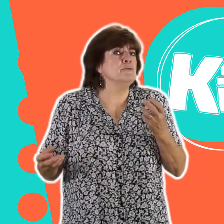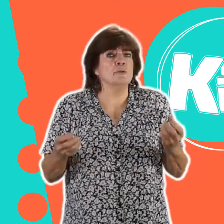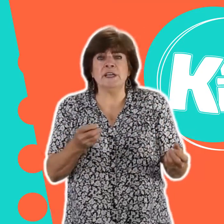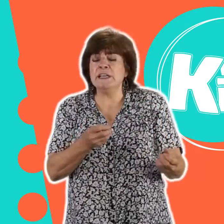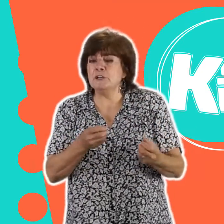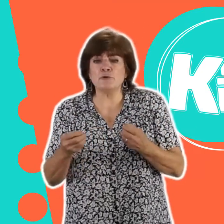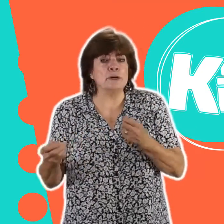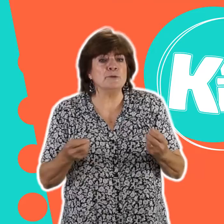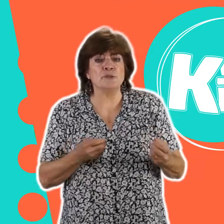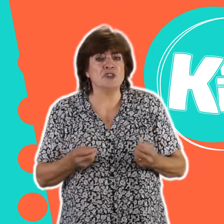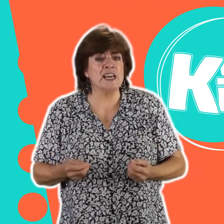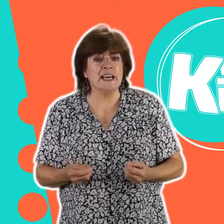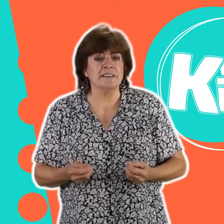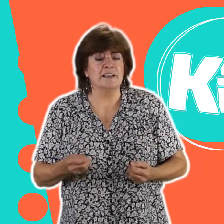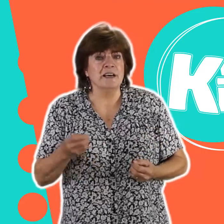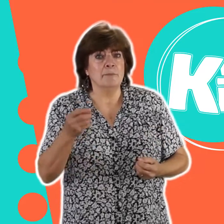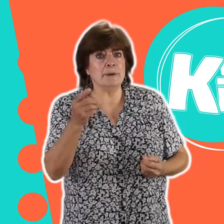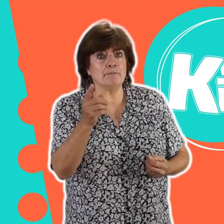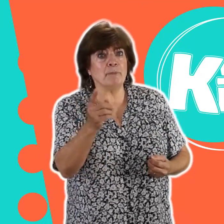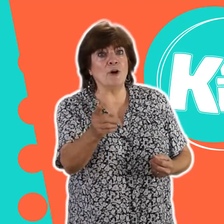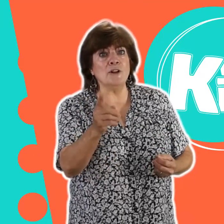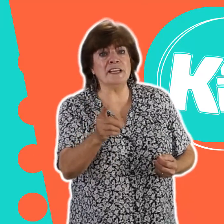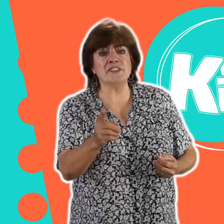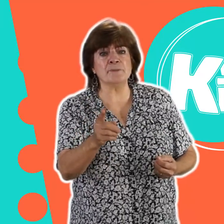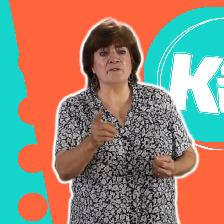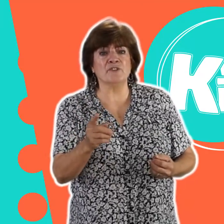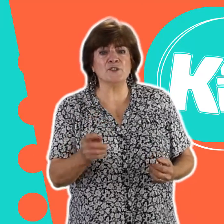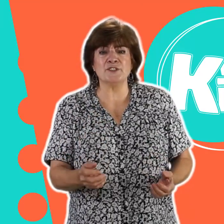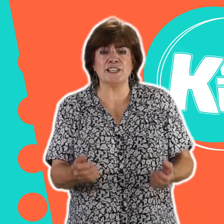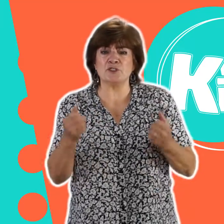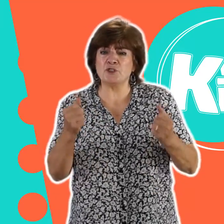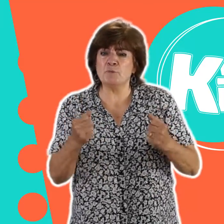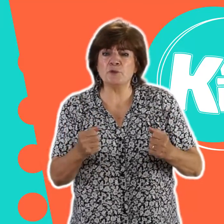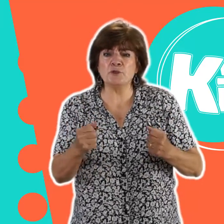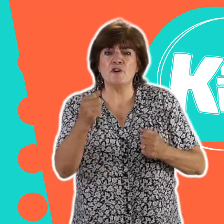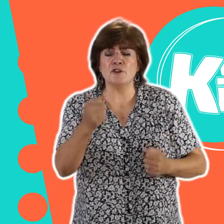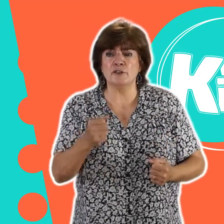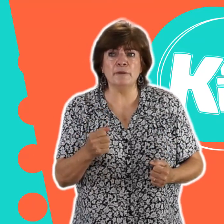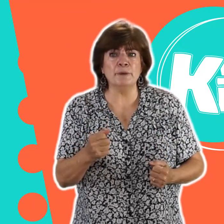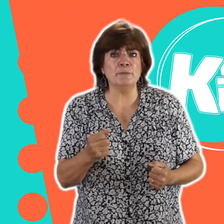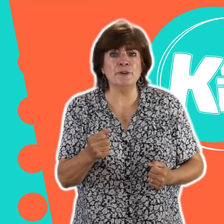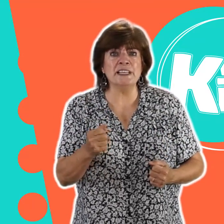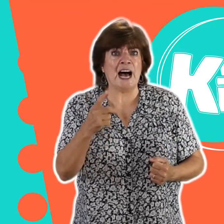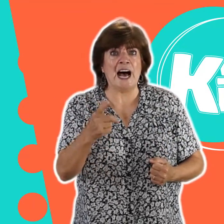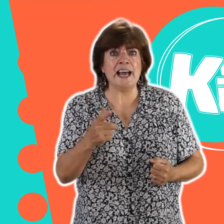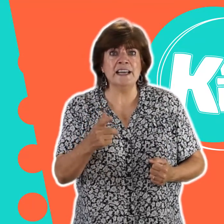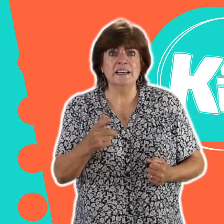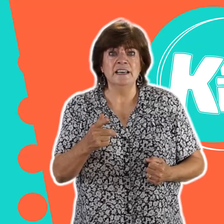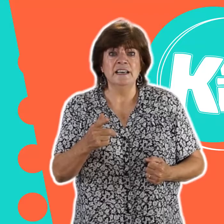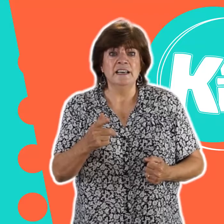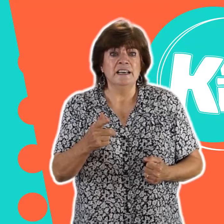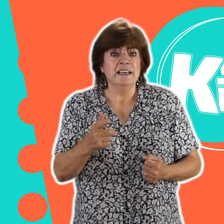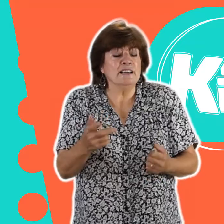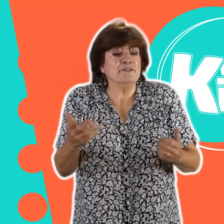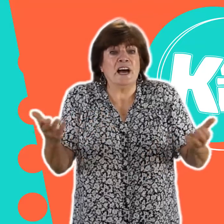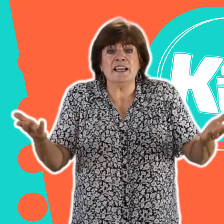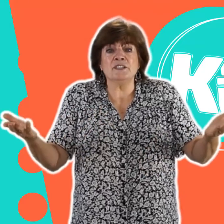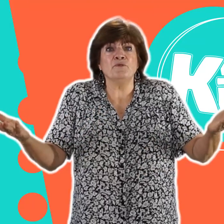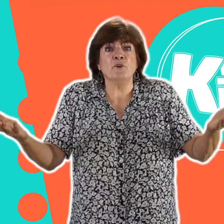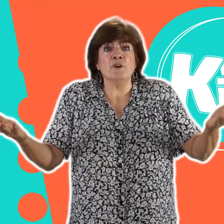through any troubles yet, but Paul gives them a verse that's super strong. Do you remember it? I. If God is for